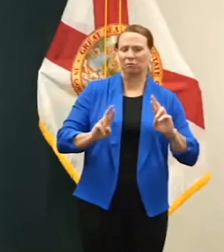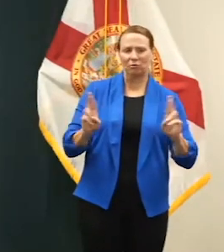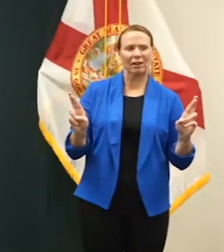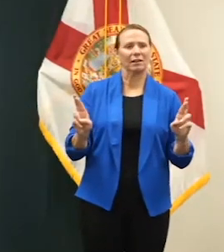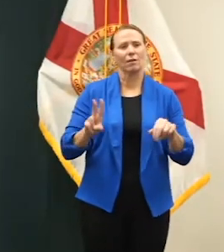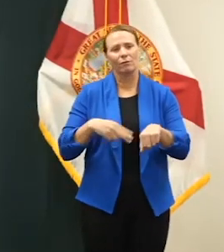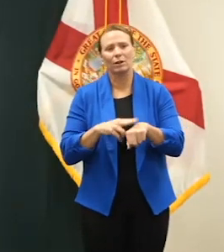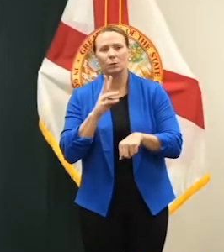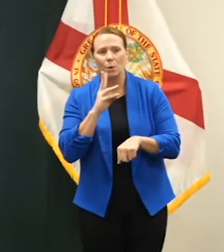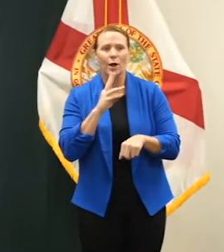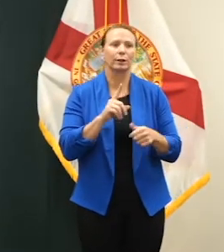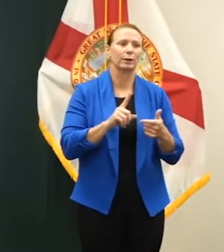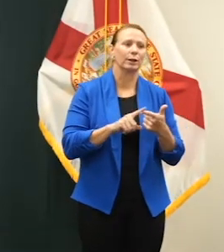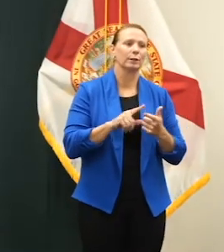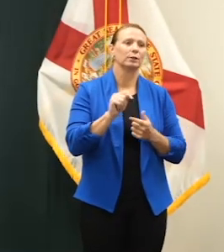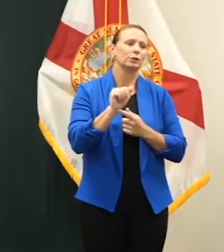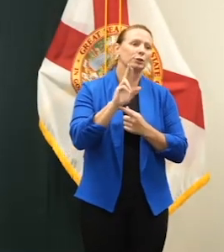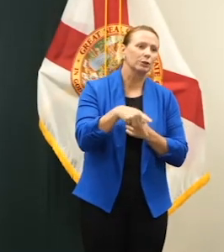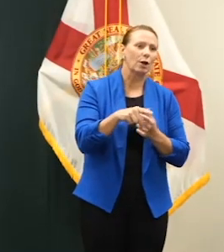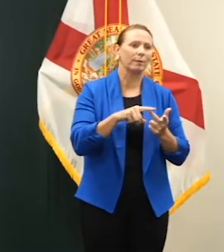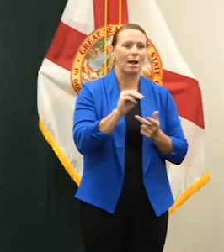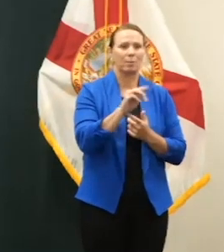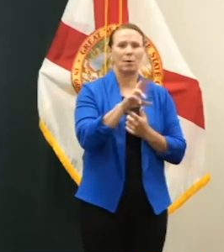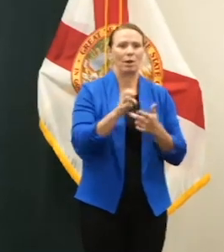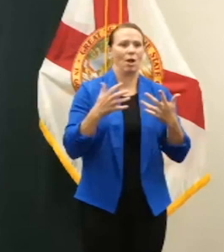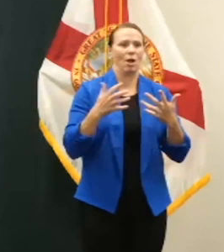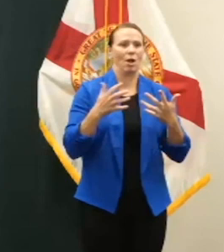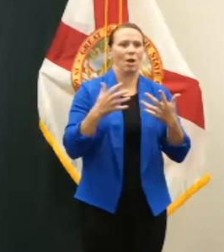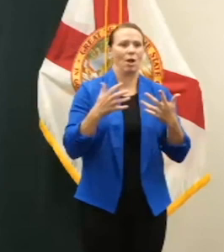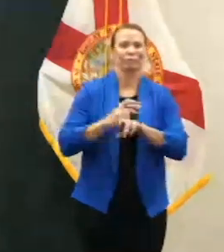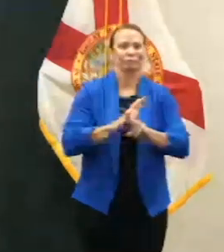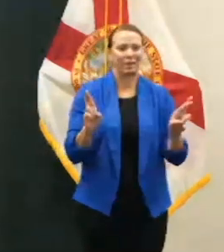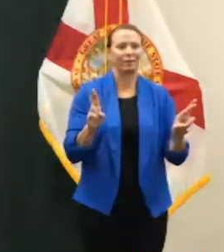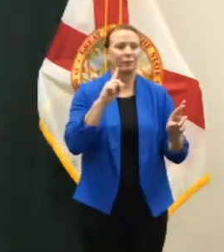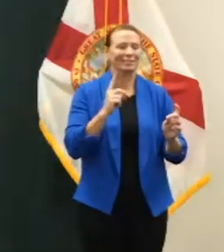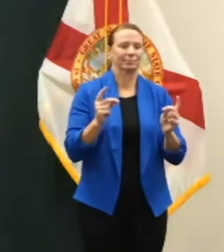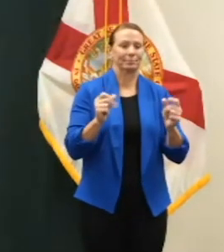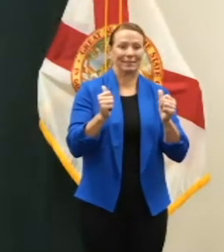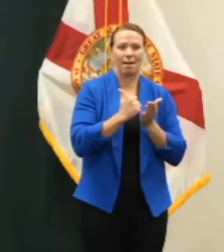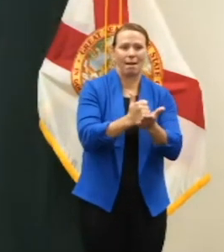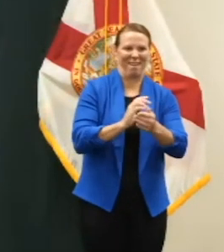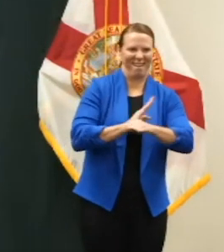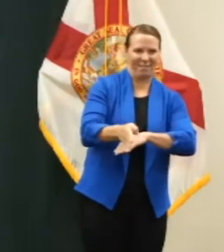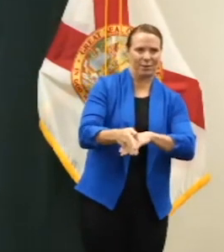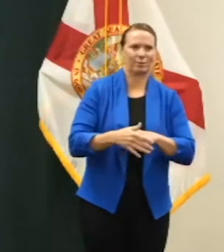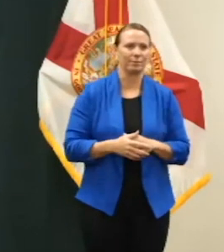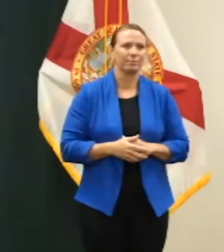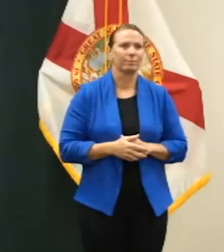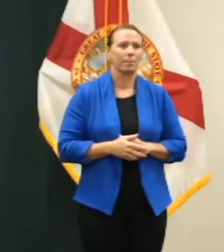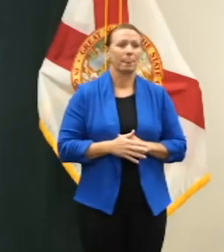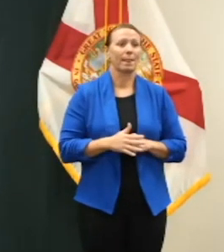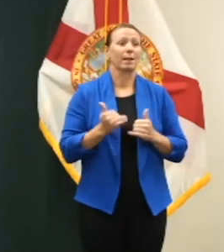tarps, MREs, all those things that are really important for the immediate aftermath of the storm we're going to do. Now, your preparedness